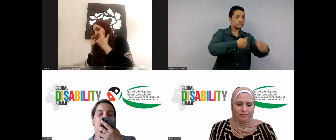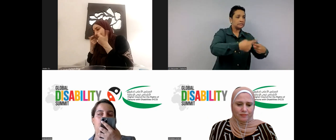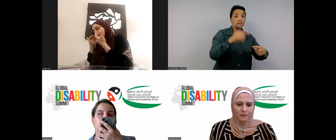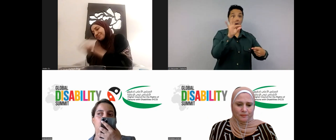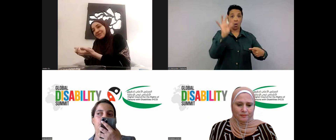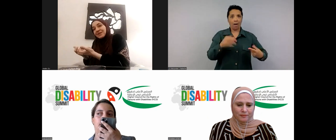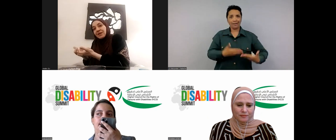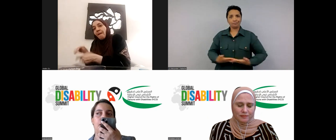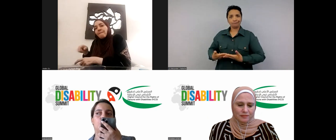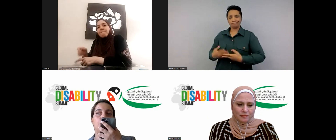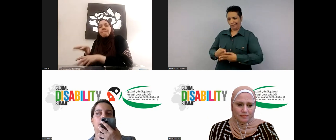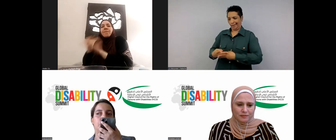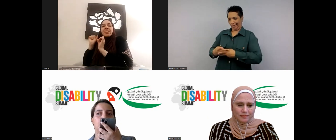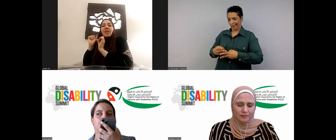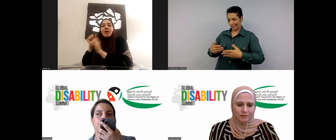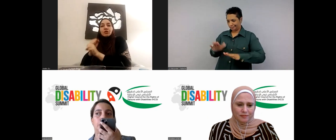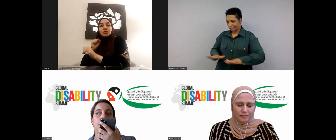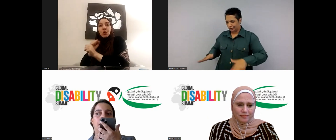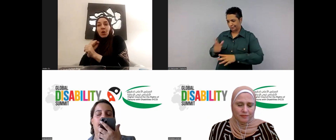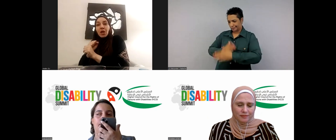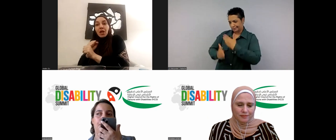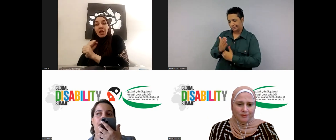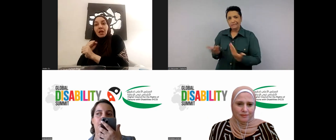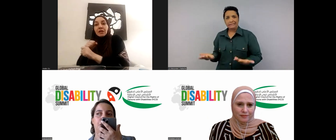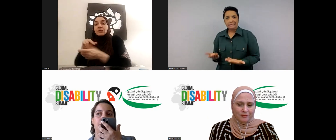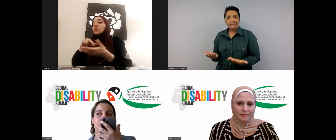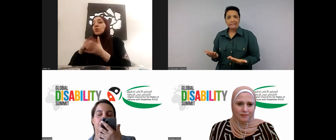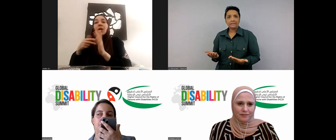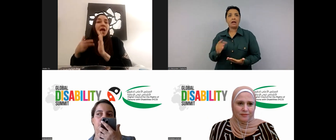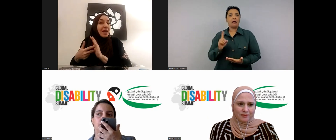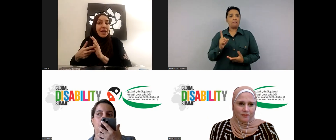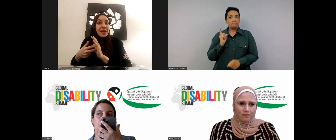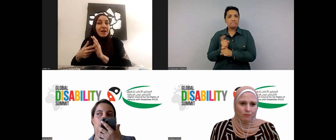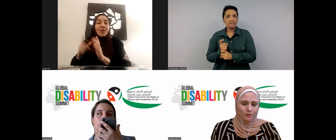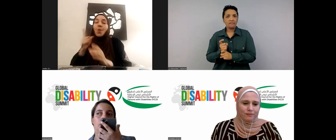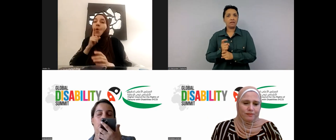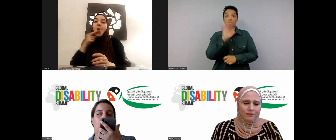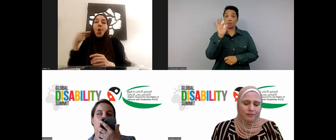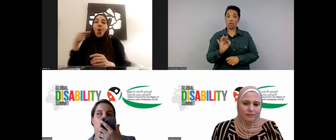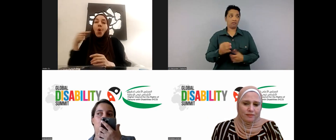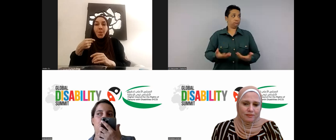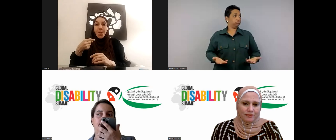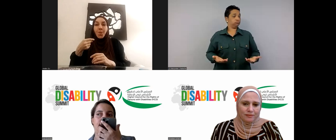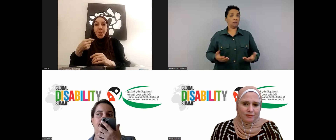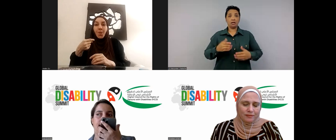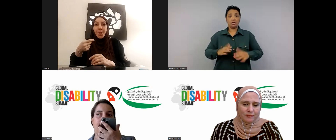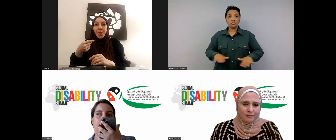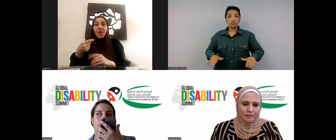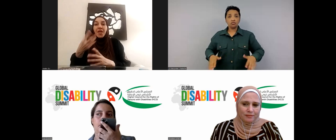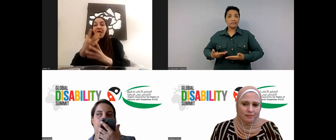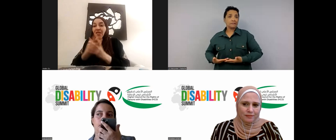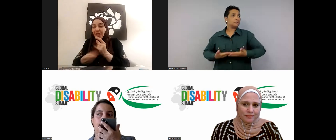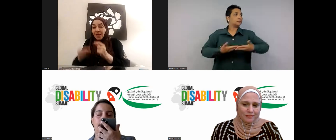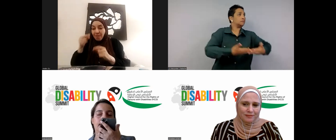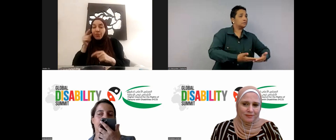keep working and operating in their daily jobs, because there are a major problem in order to bring together the